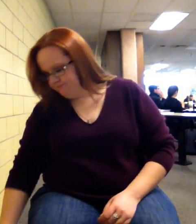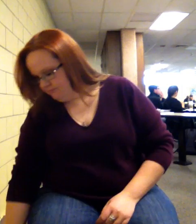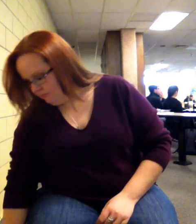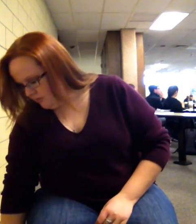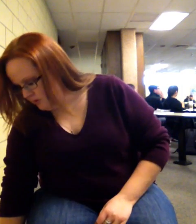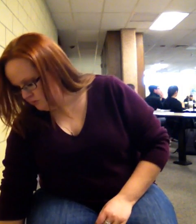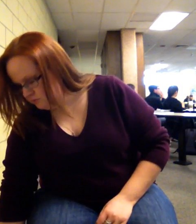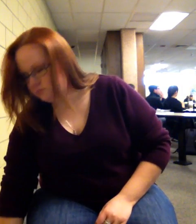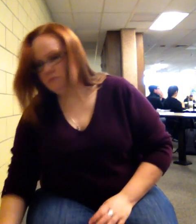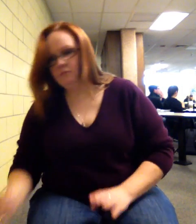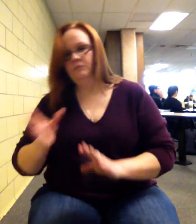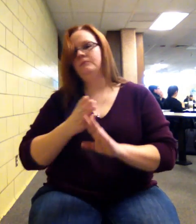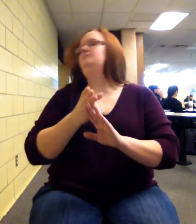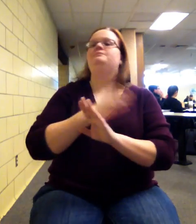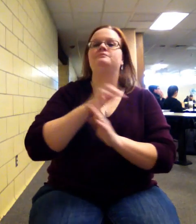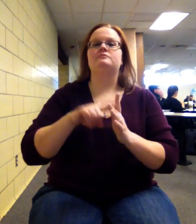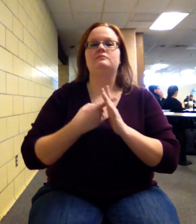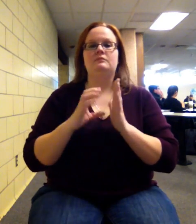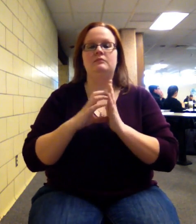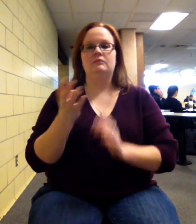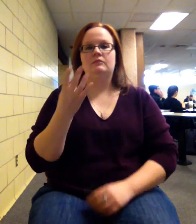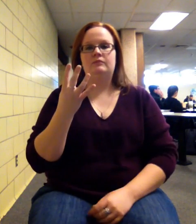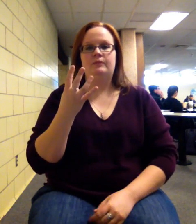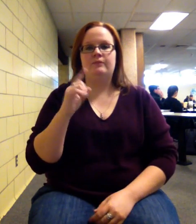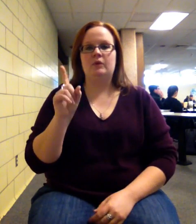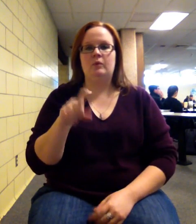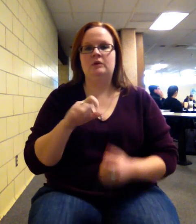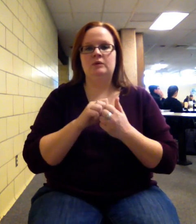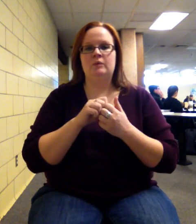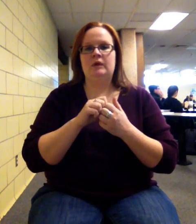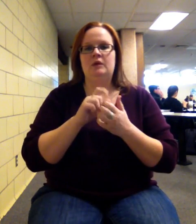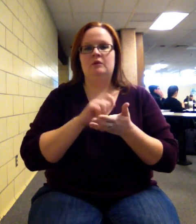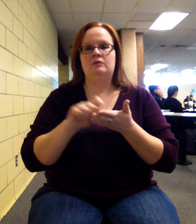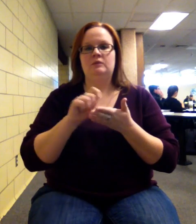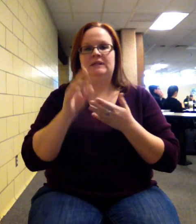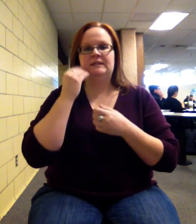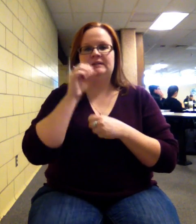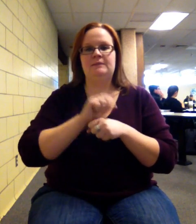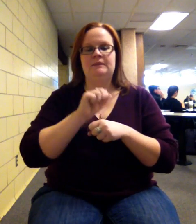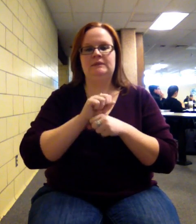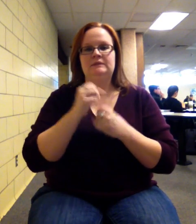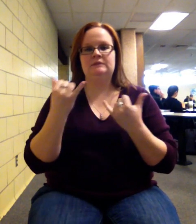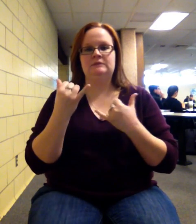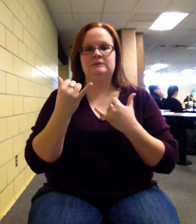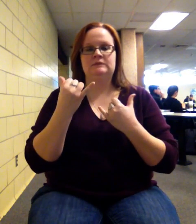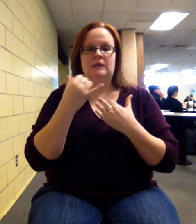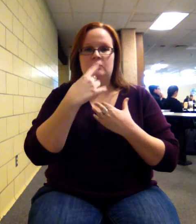Before we start chapter 4 then, are there any questions on the written assignment that you guys want to go over today? I told you we'd always have class time for that.